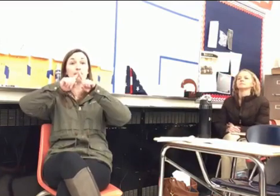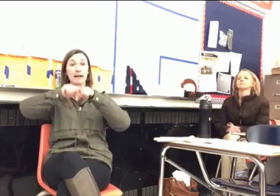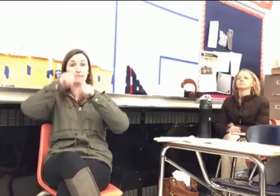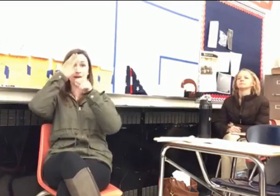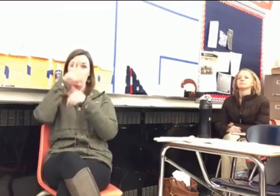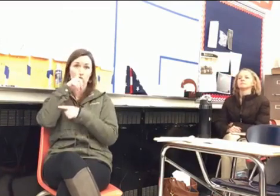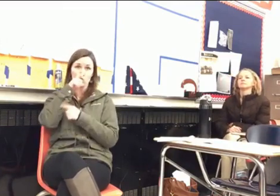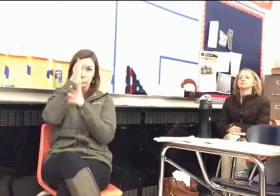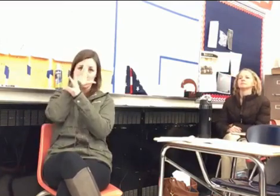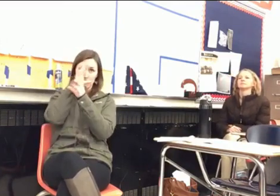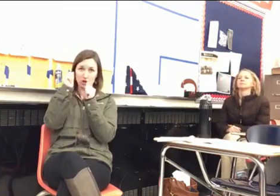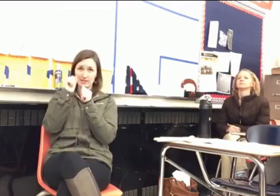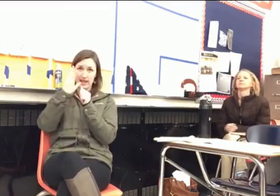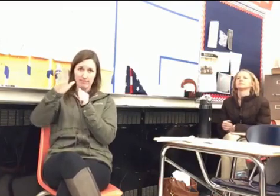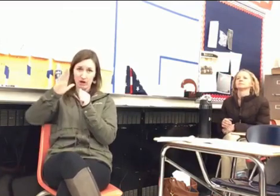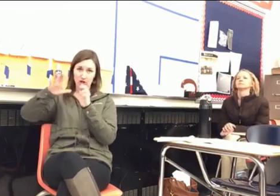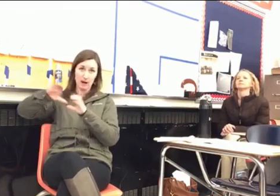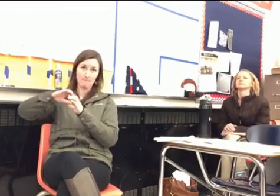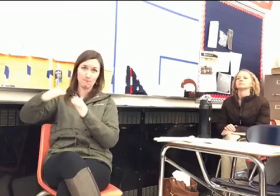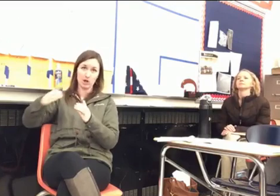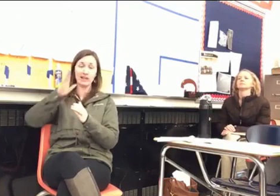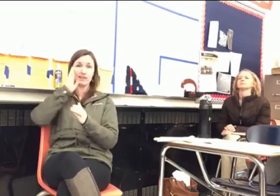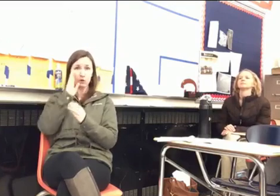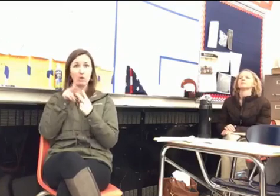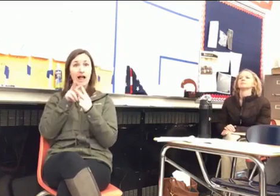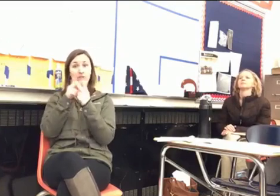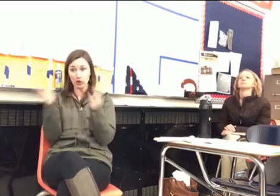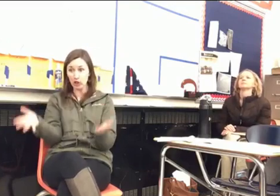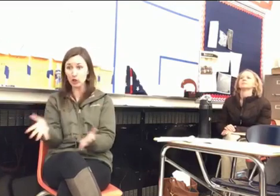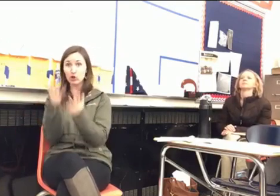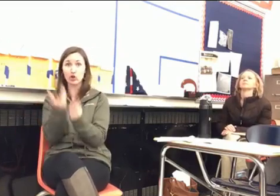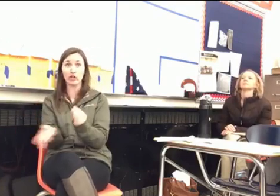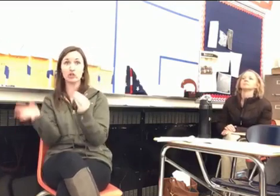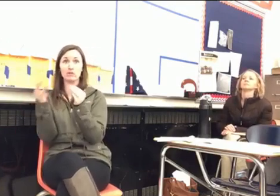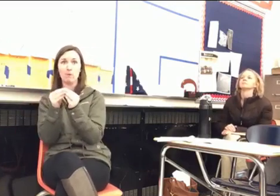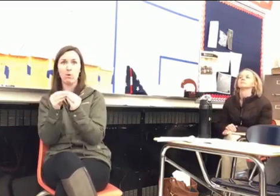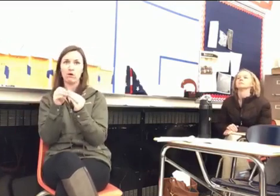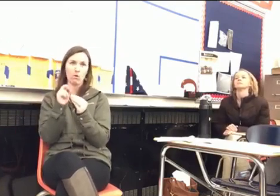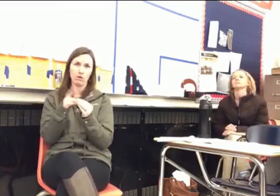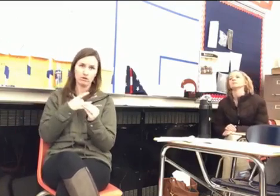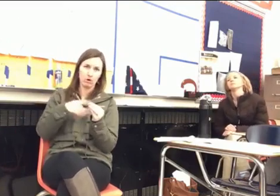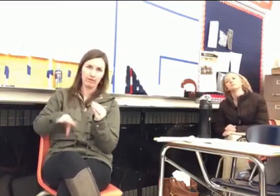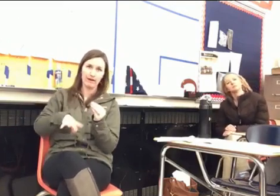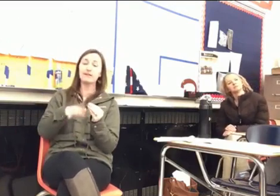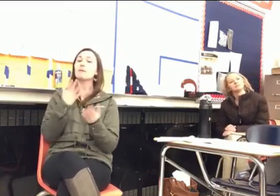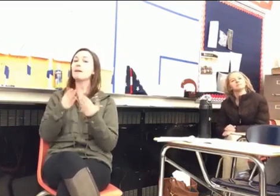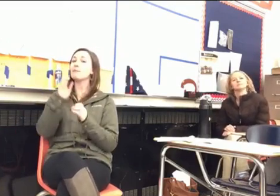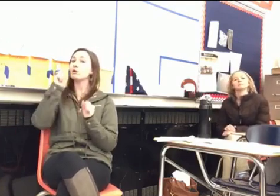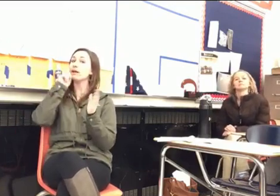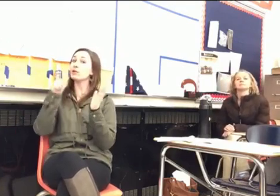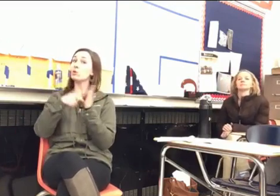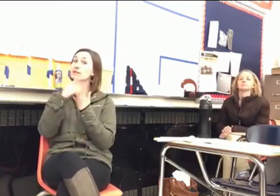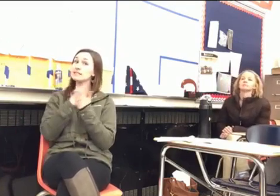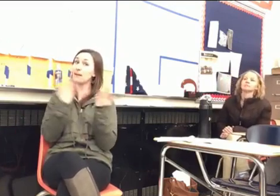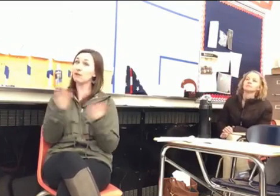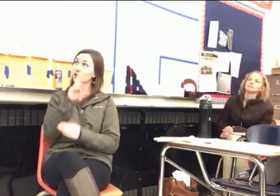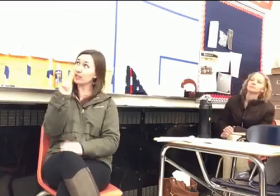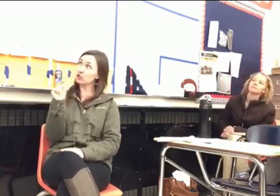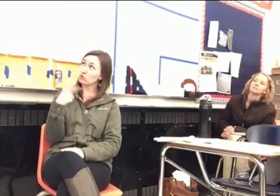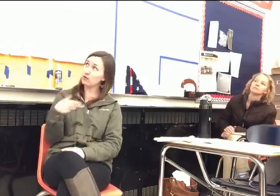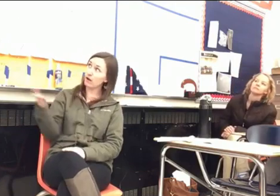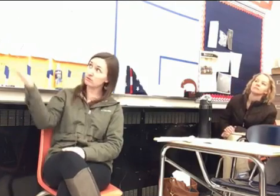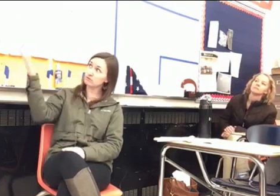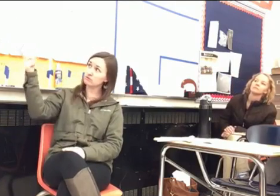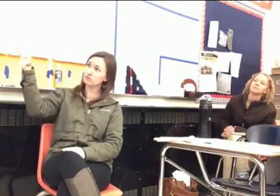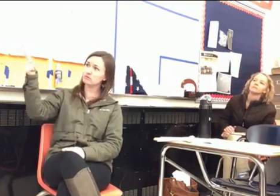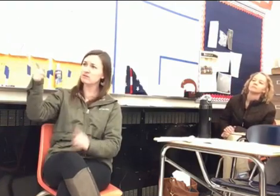do, encourage more or less monuments in the United States. Let's see if you know some of our common monuments in the state of Utah. That's the